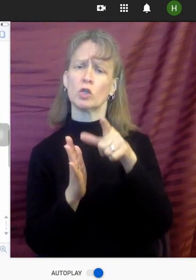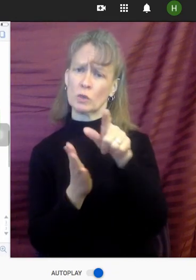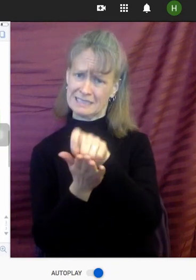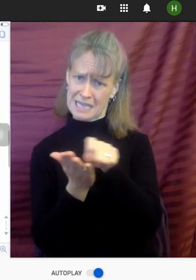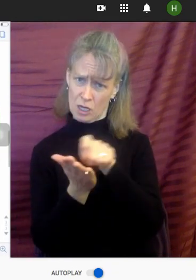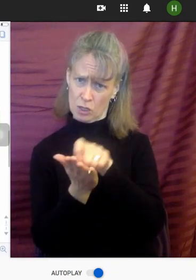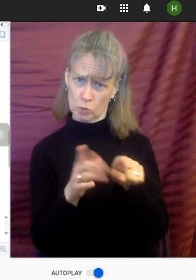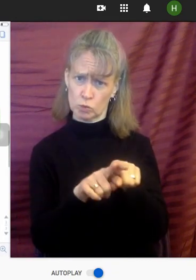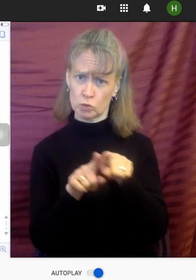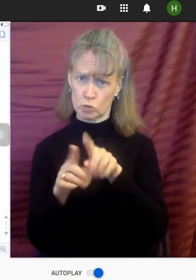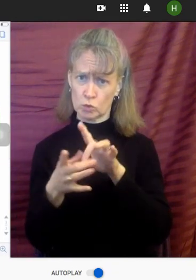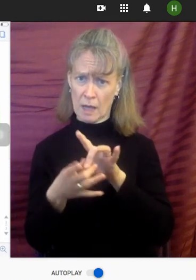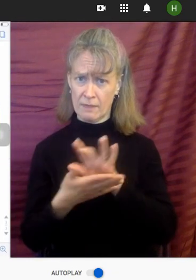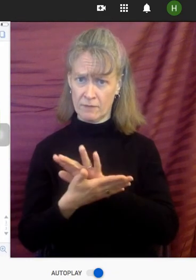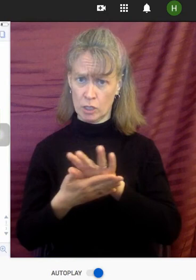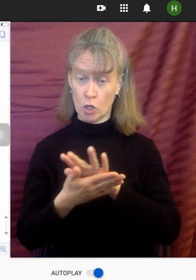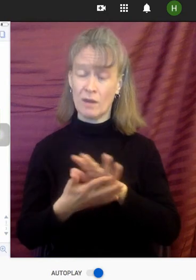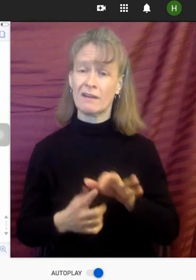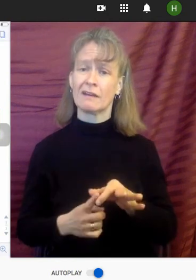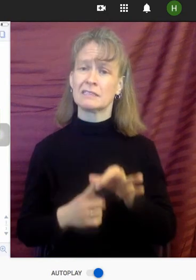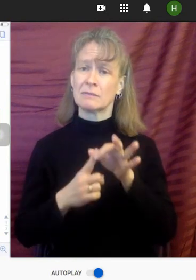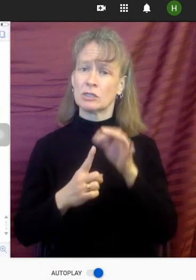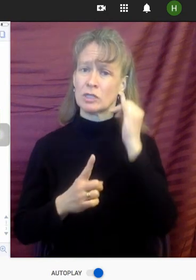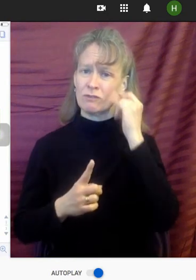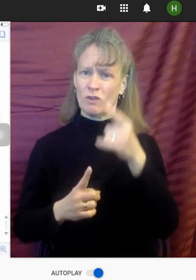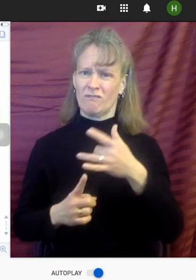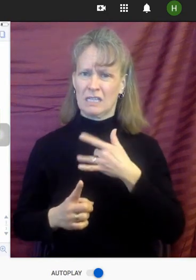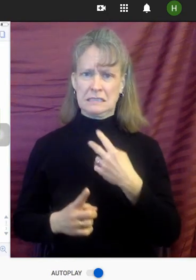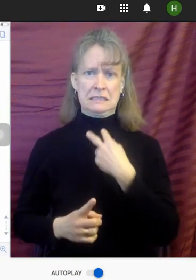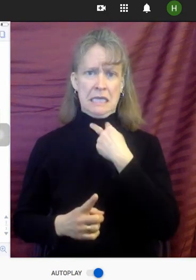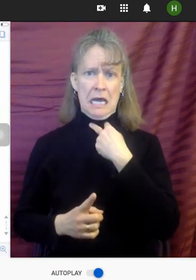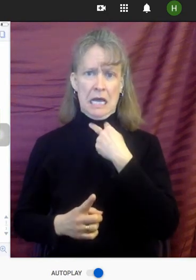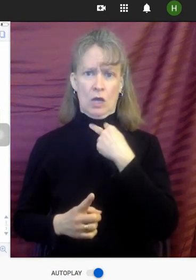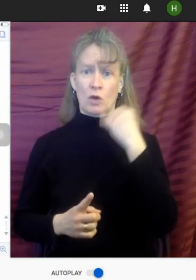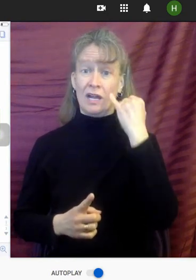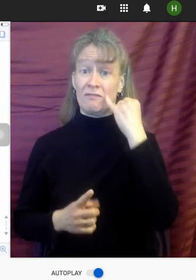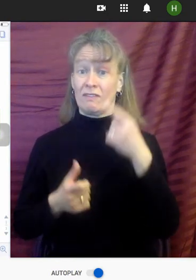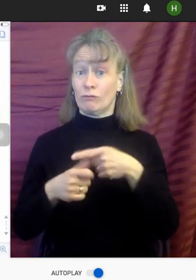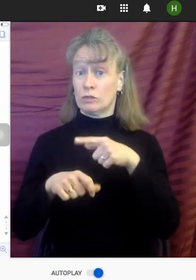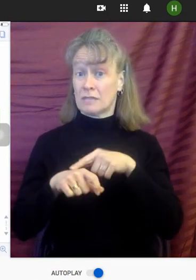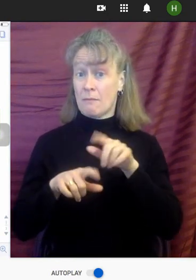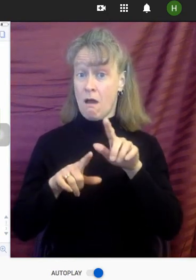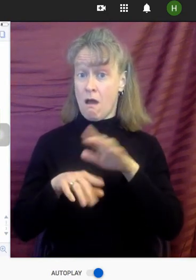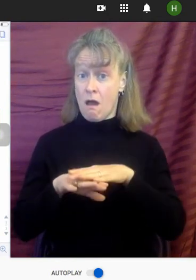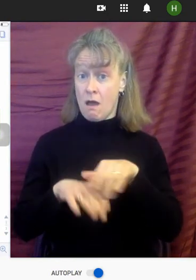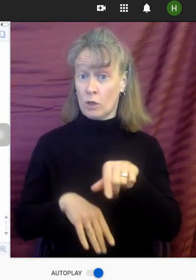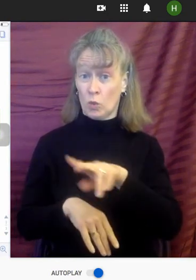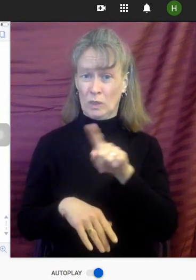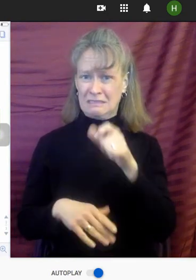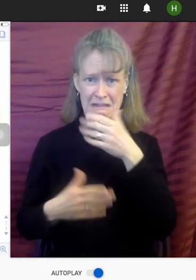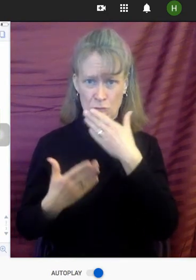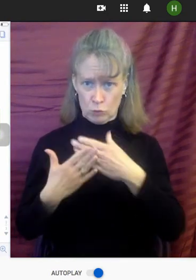video, especially if you feel stuck or like you didn't do well the first time you take the quiz.